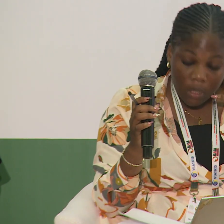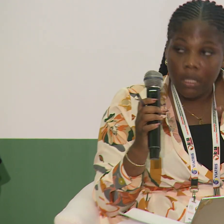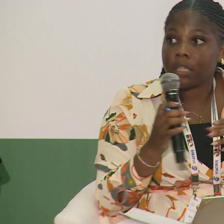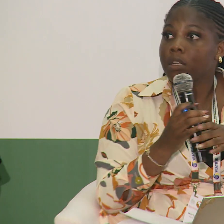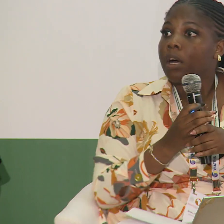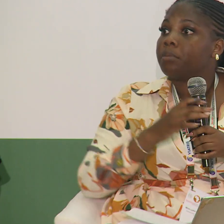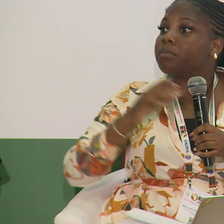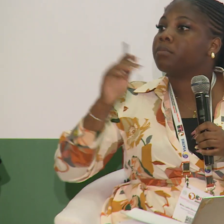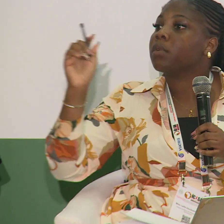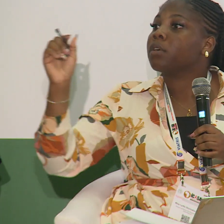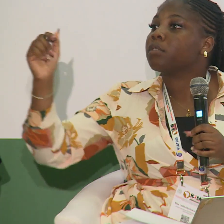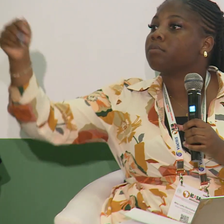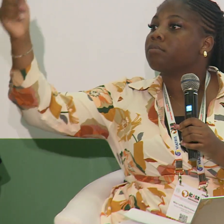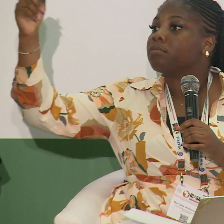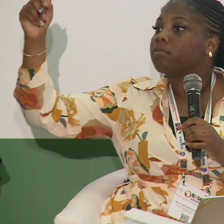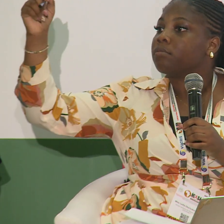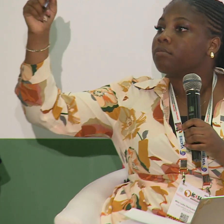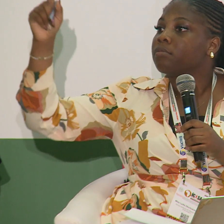Yes.